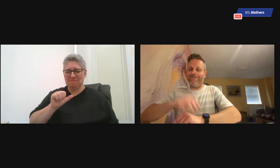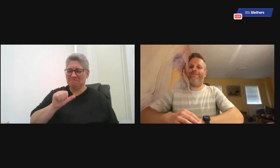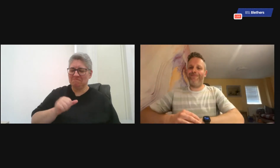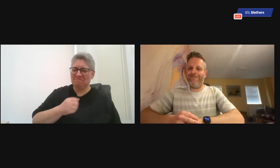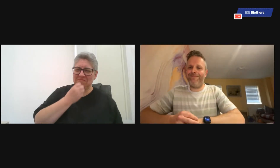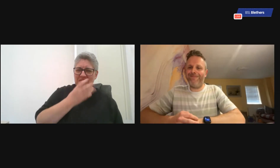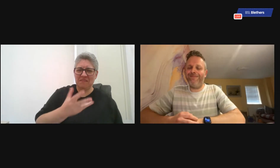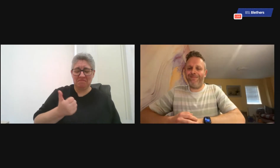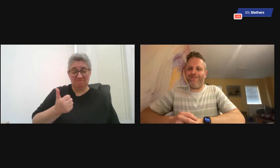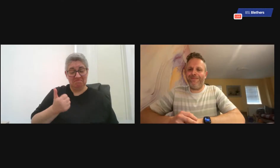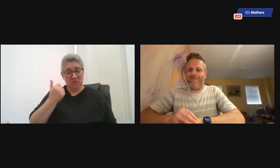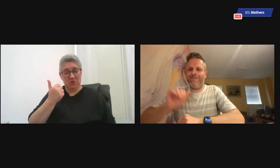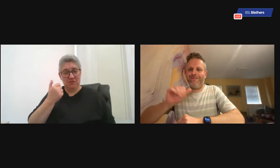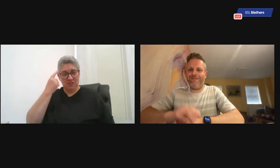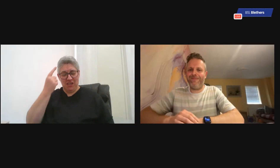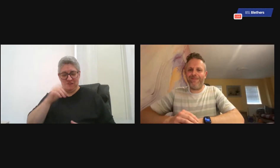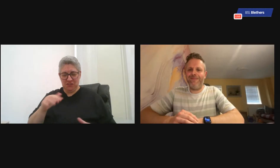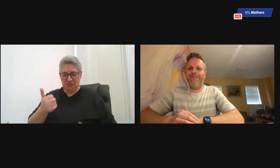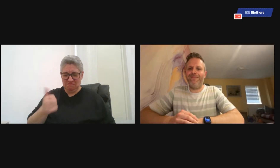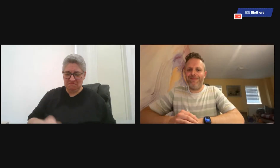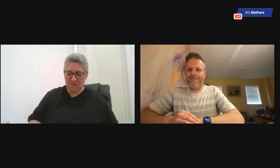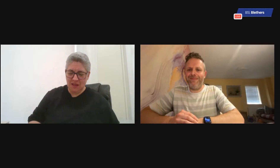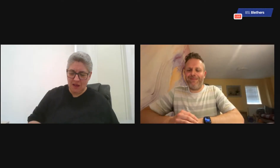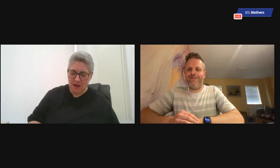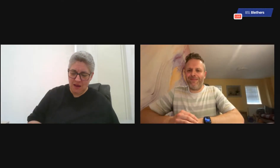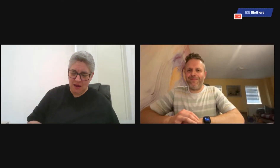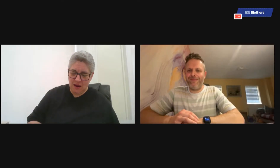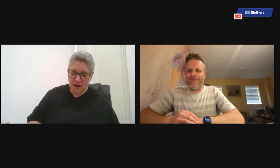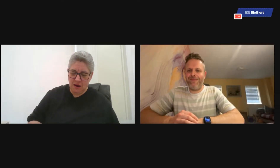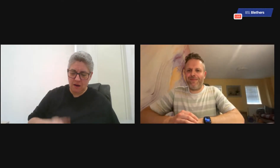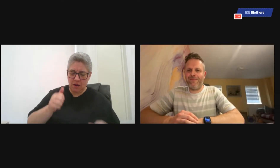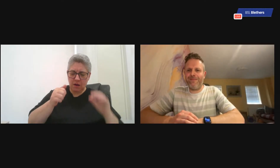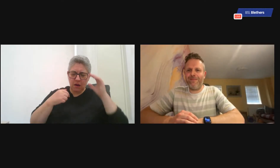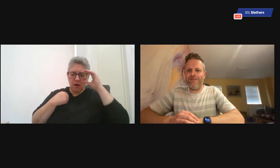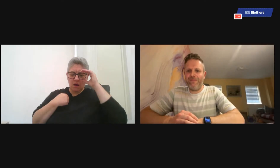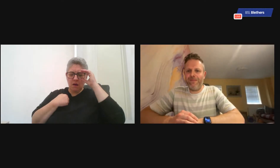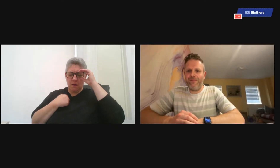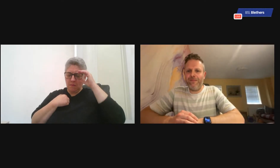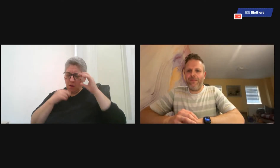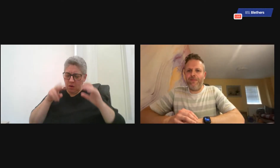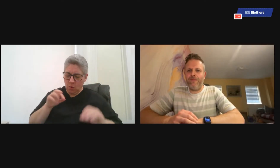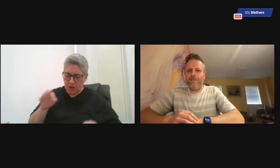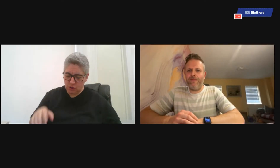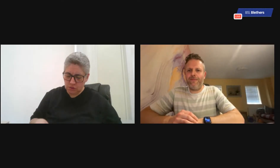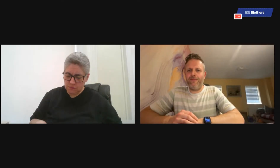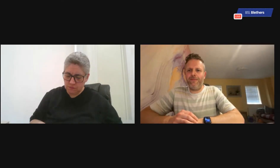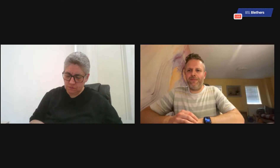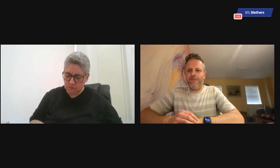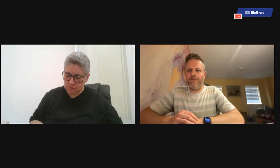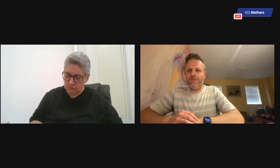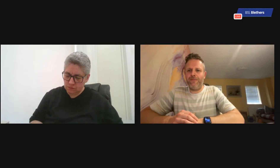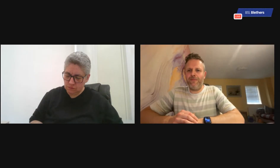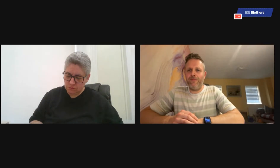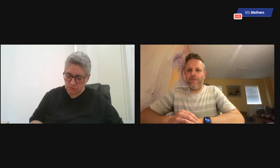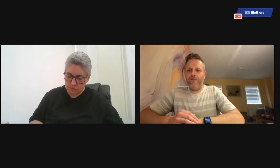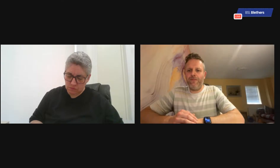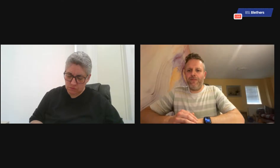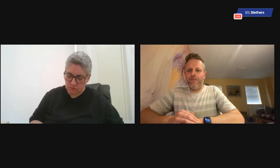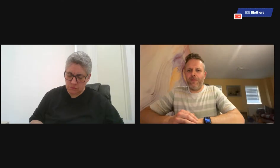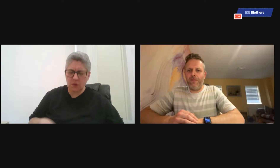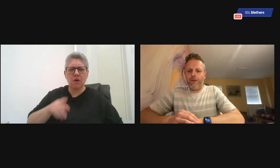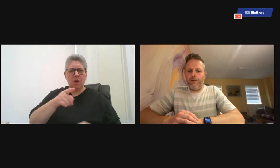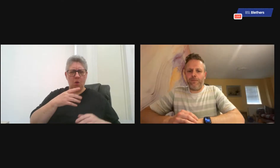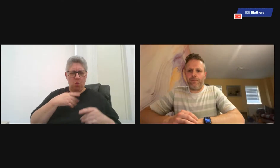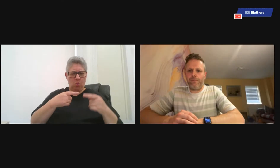calming nature on children, particularly with autism. A therapy animal. Great. Okay. I'm just looking at some